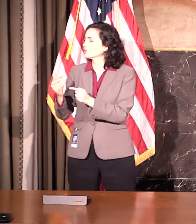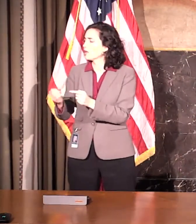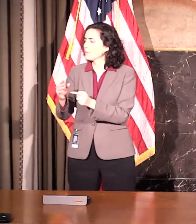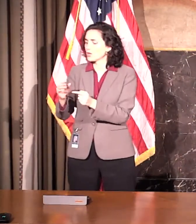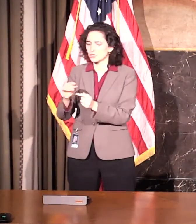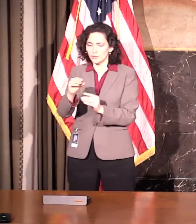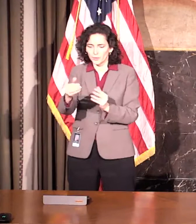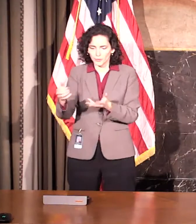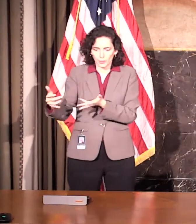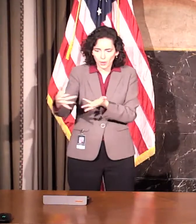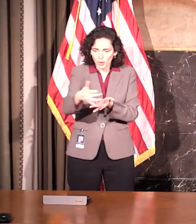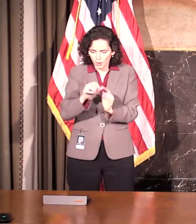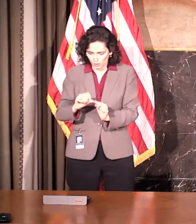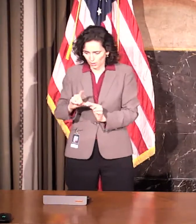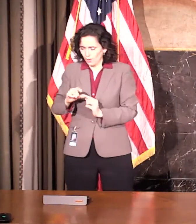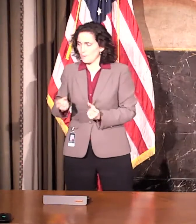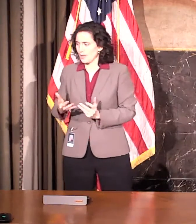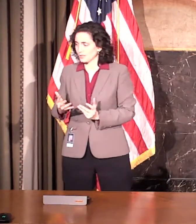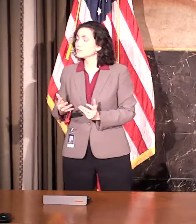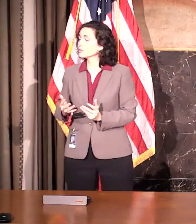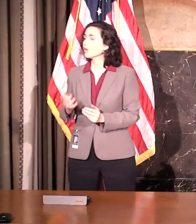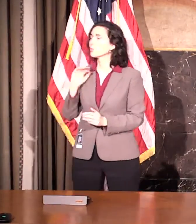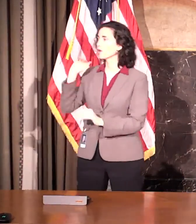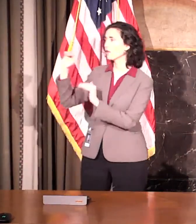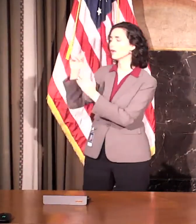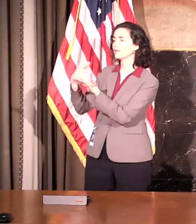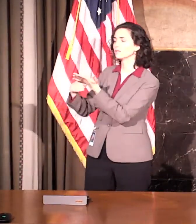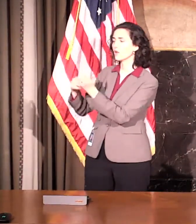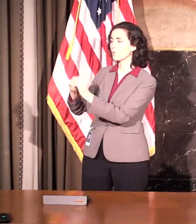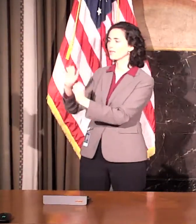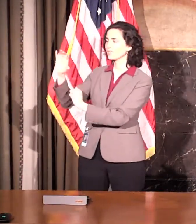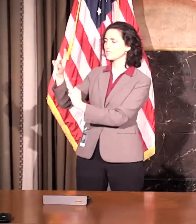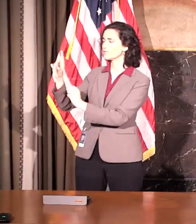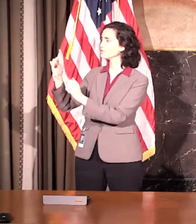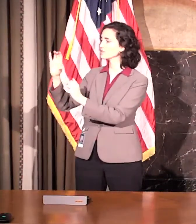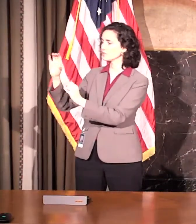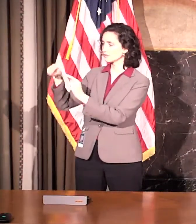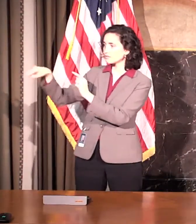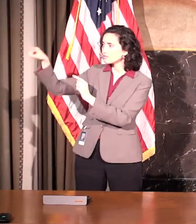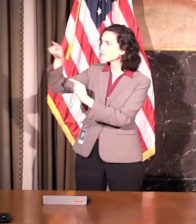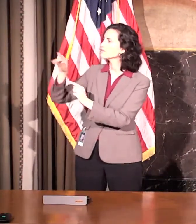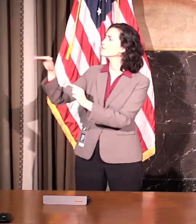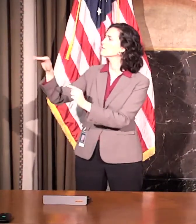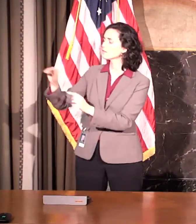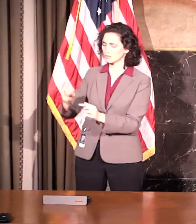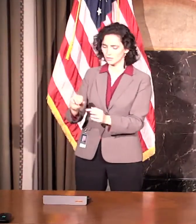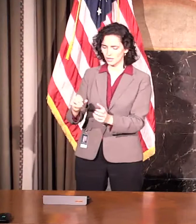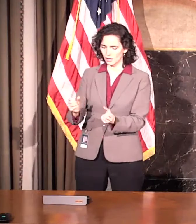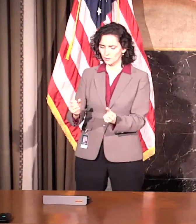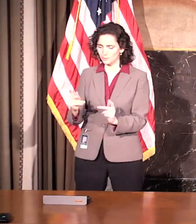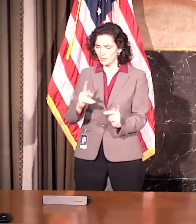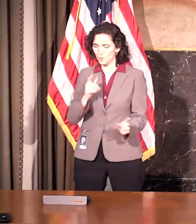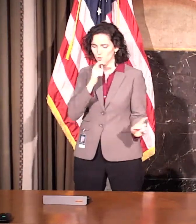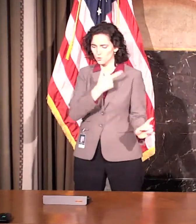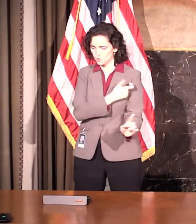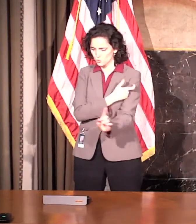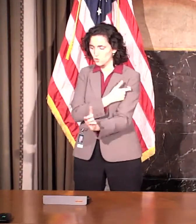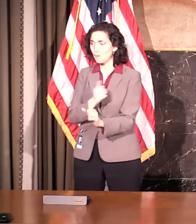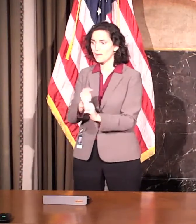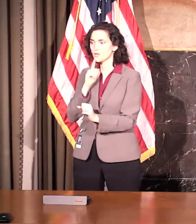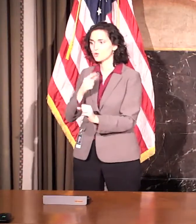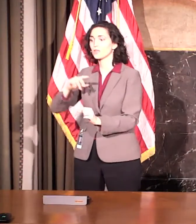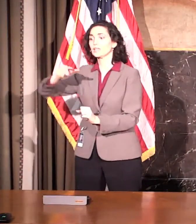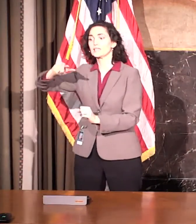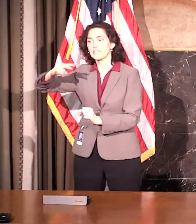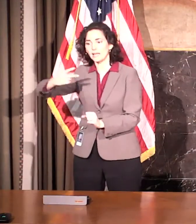it's going to be important to us to make sure we have enough dose available for the follow-up dose for people that get these doses. We're referring to these extra